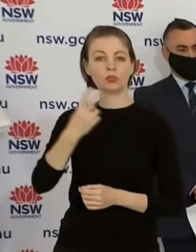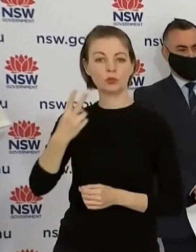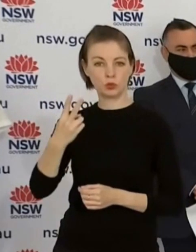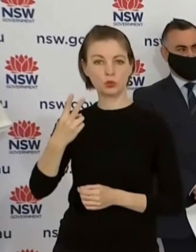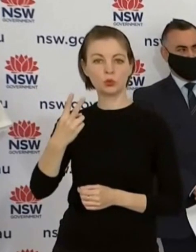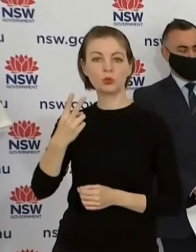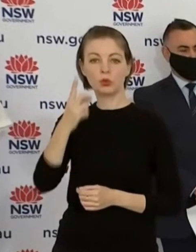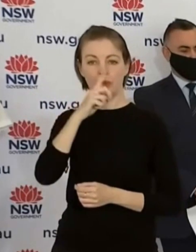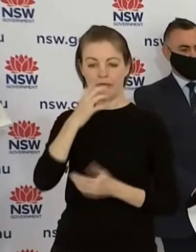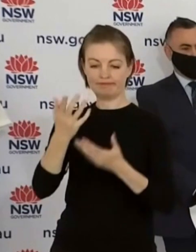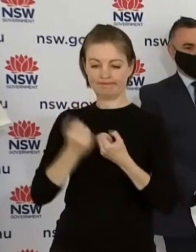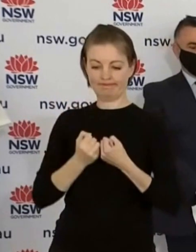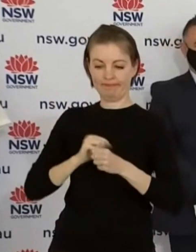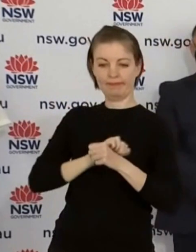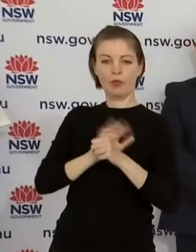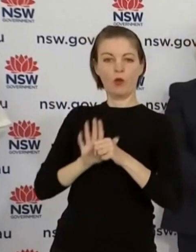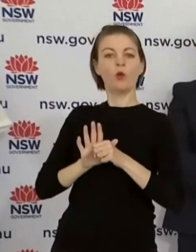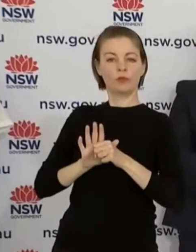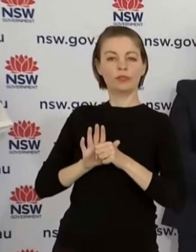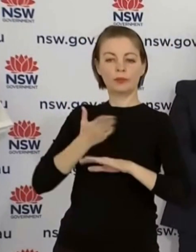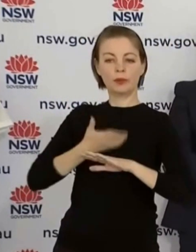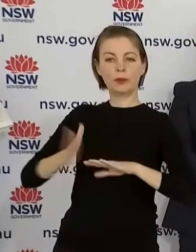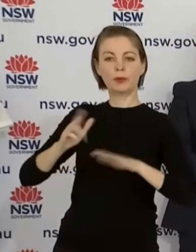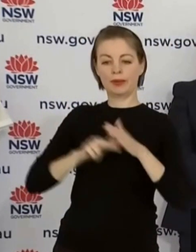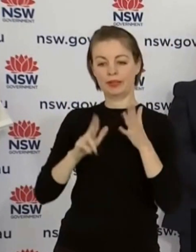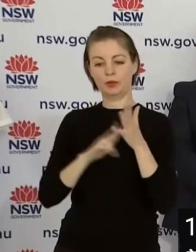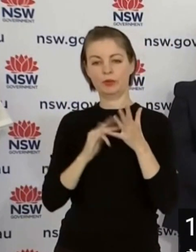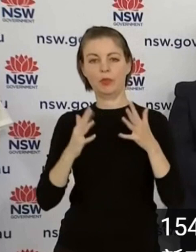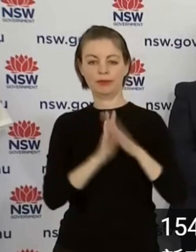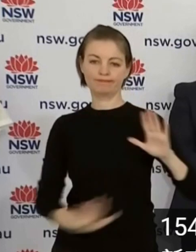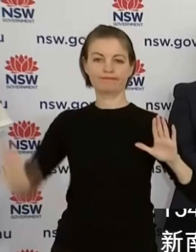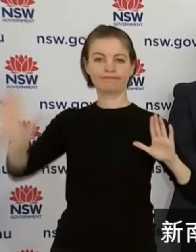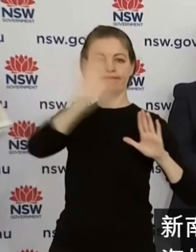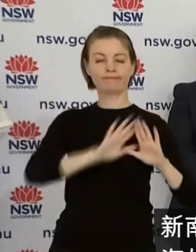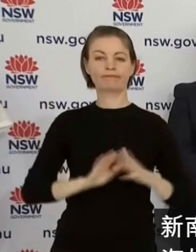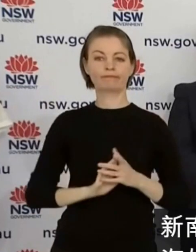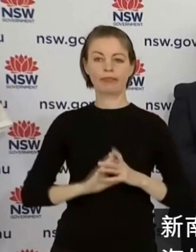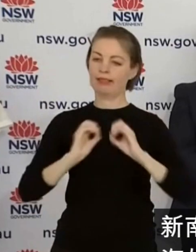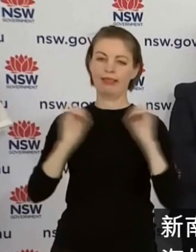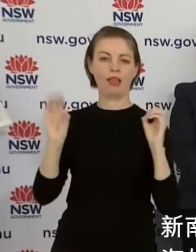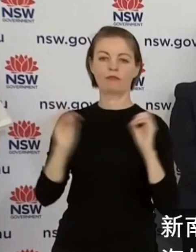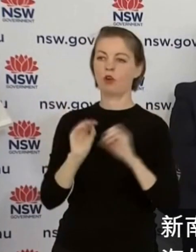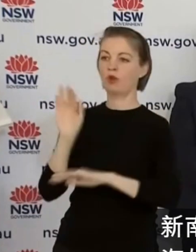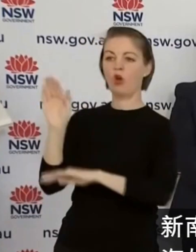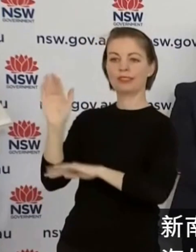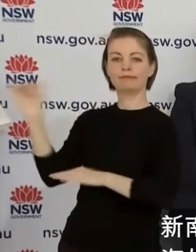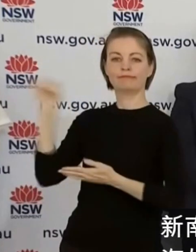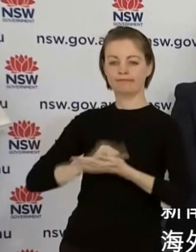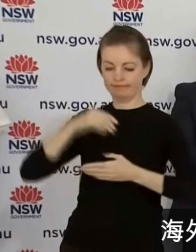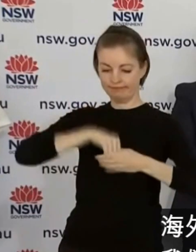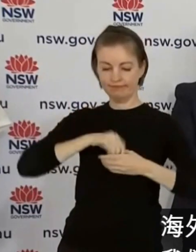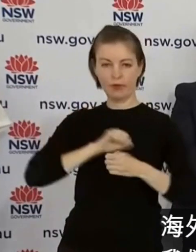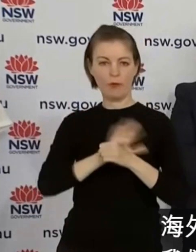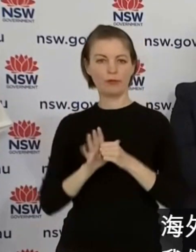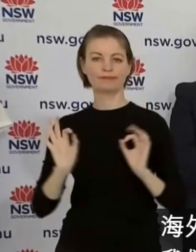1,542 locally acquired cases of COVID-19 in New South Wales, and there were no overseas acquired cases.